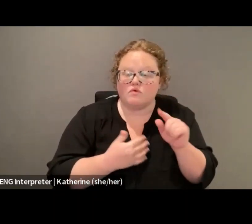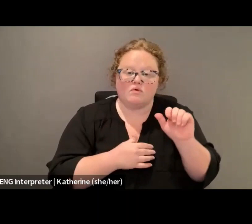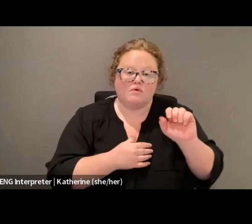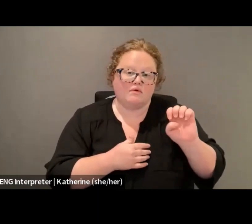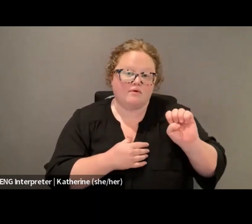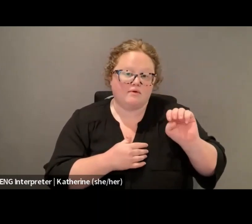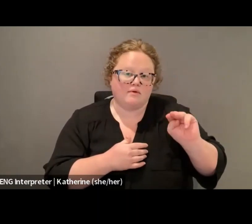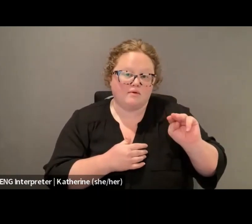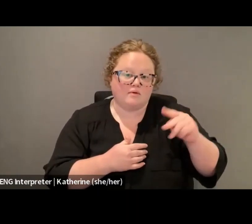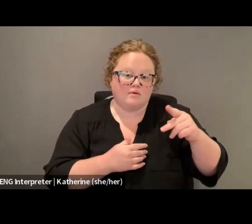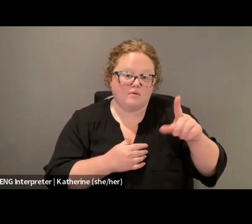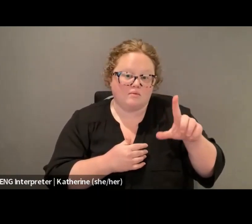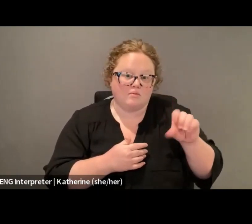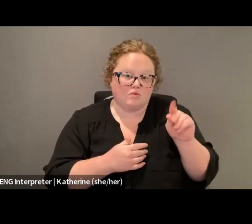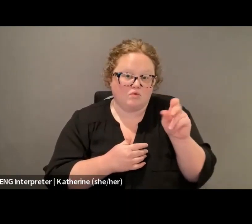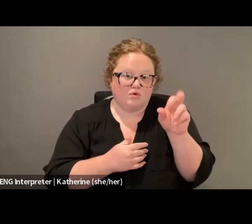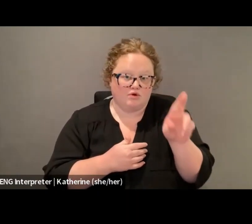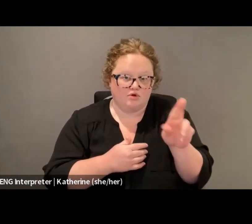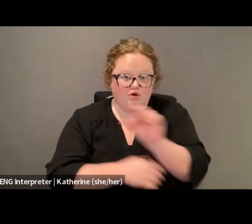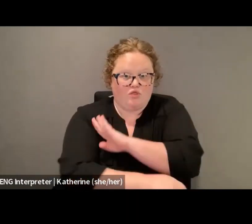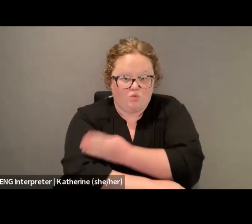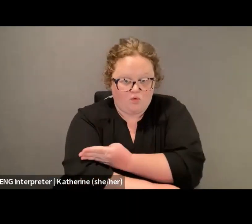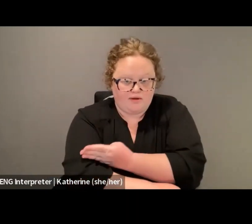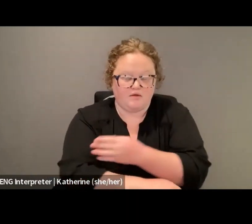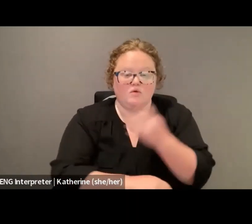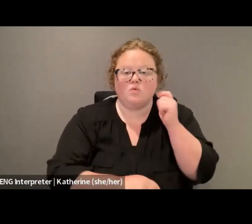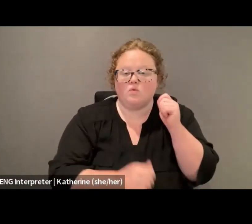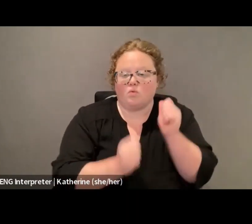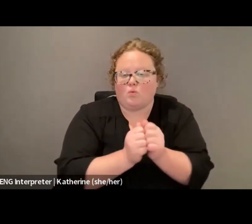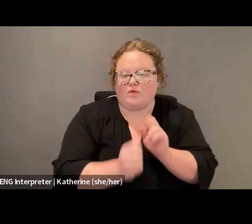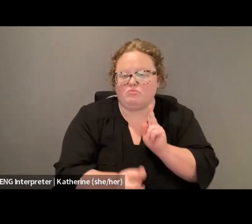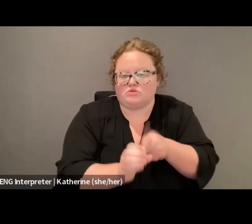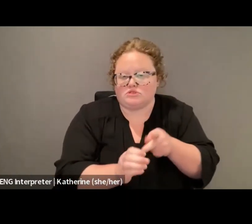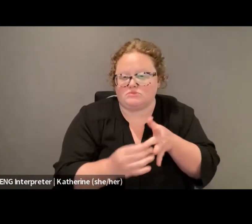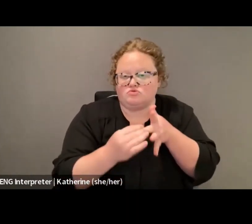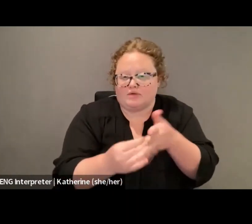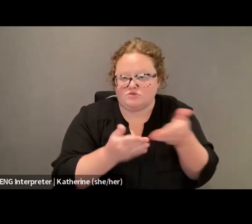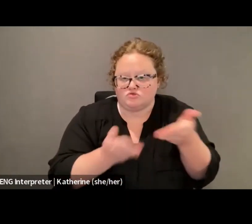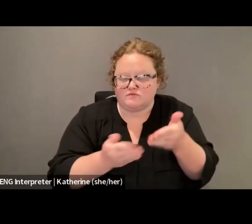services. And in employer authority, the participant will